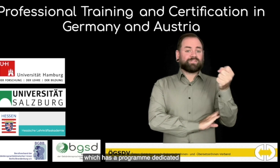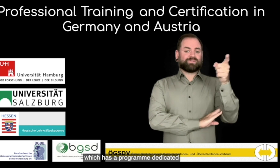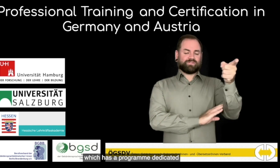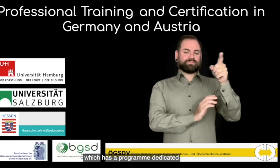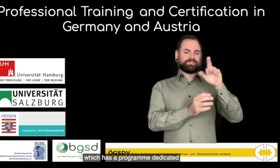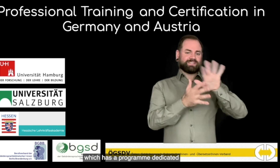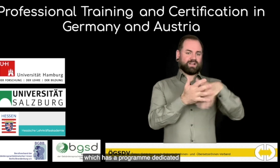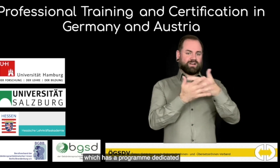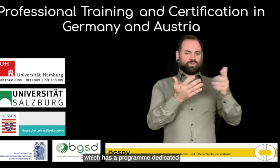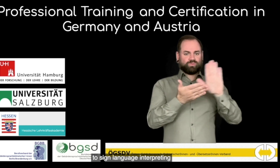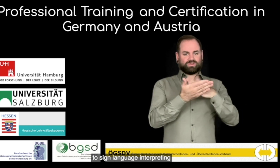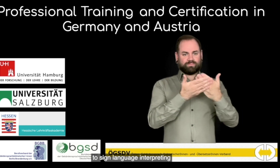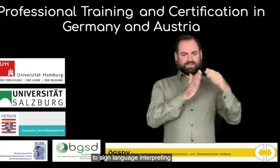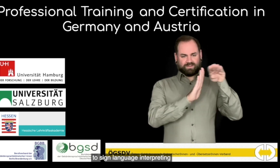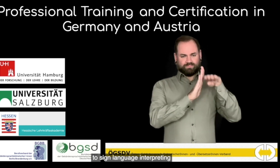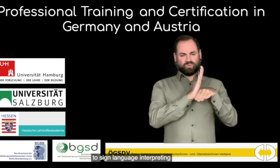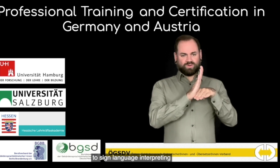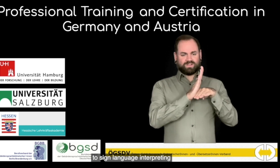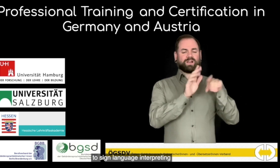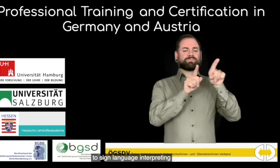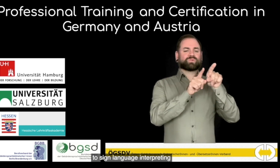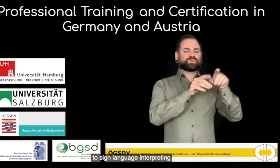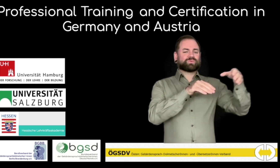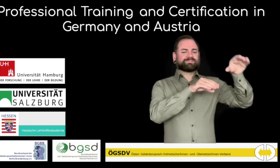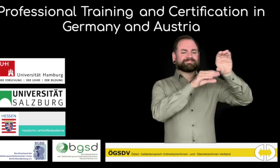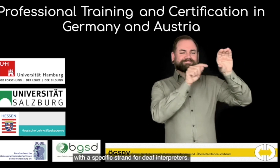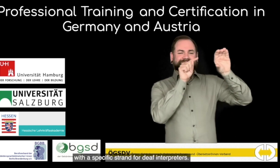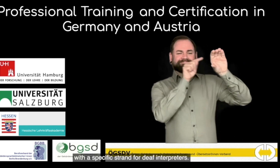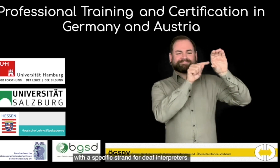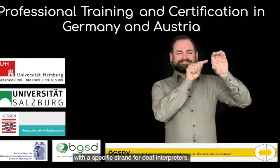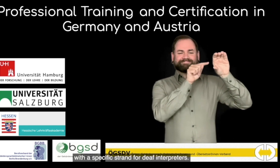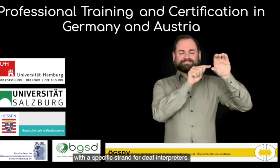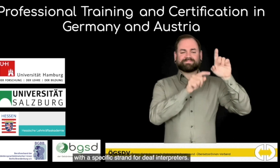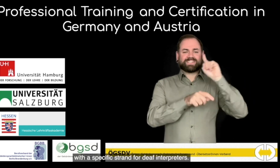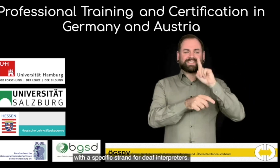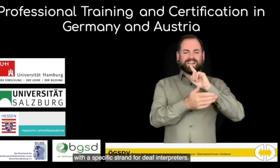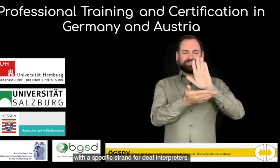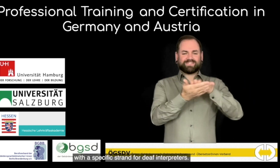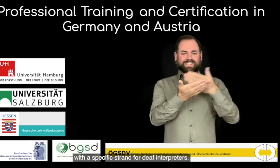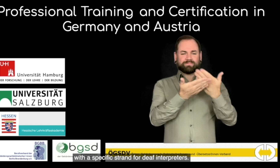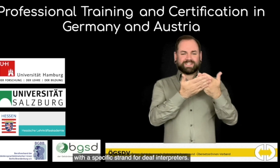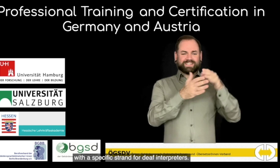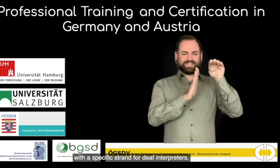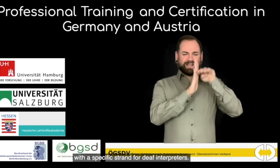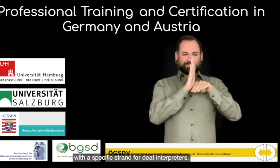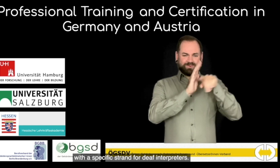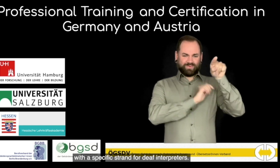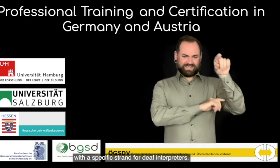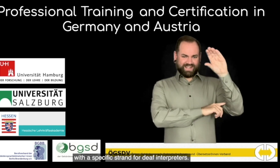for deaf interpreters. These programs are founded on the relevant criteria needed to become an